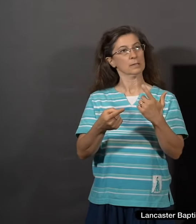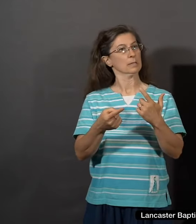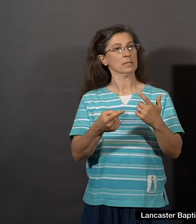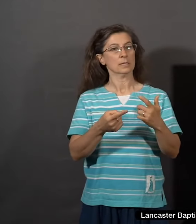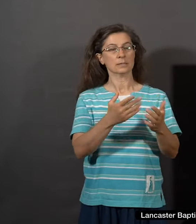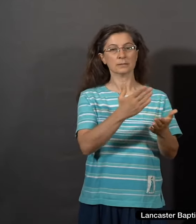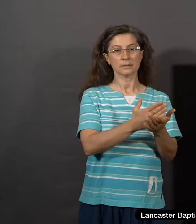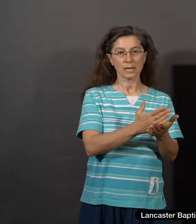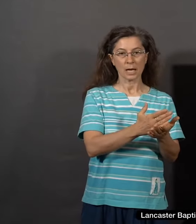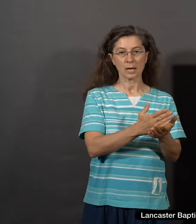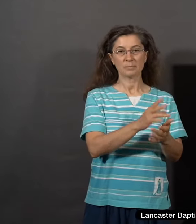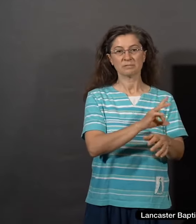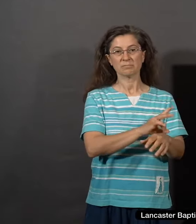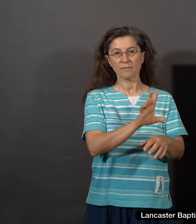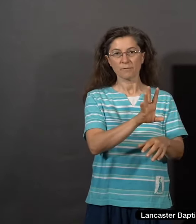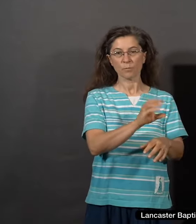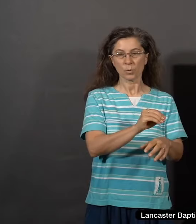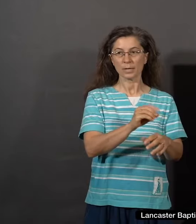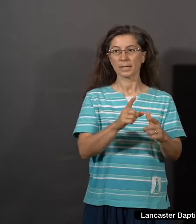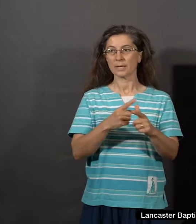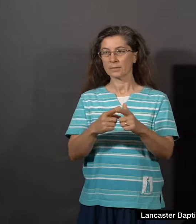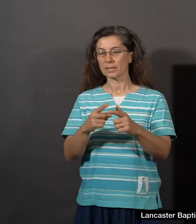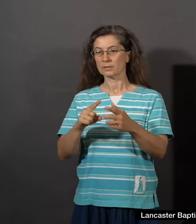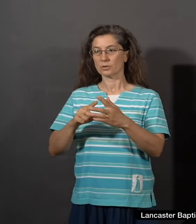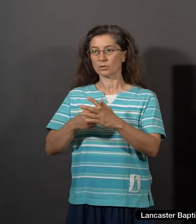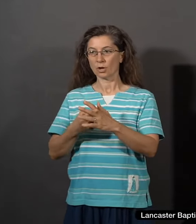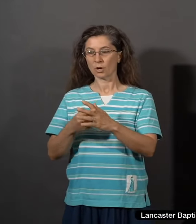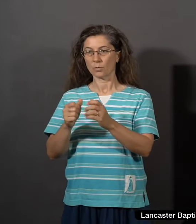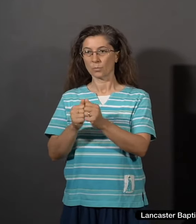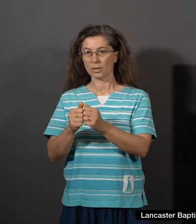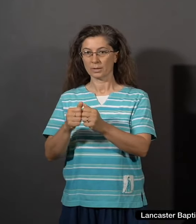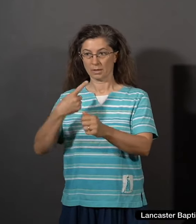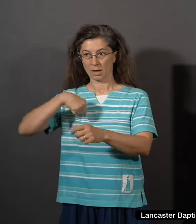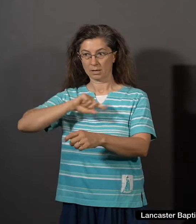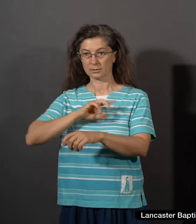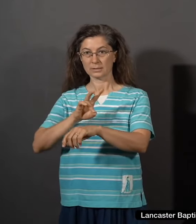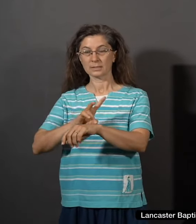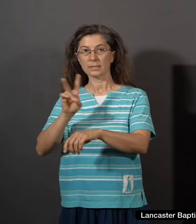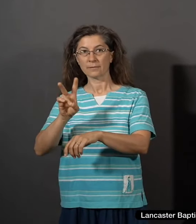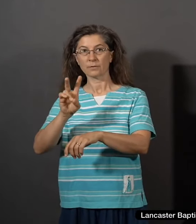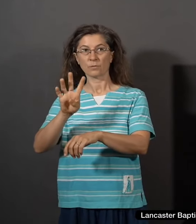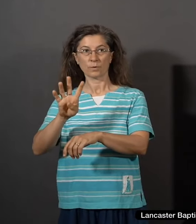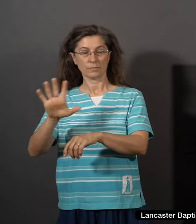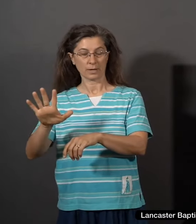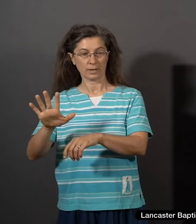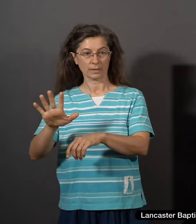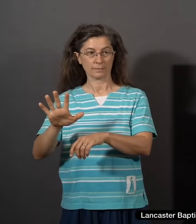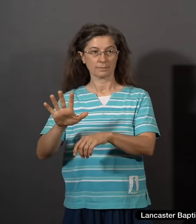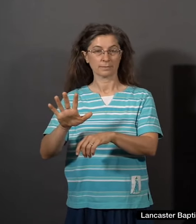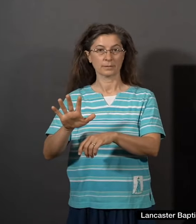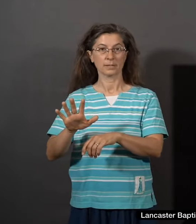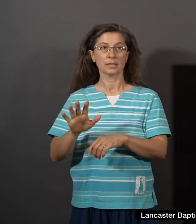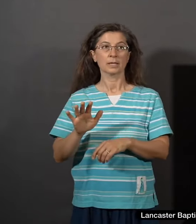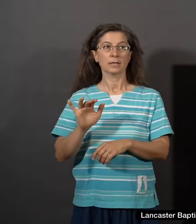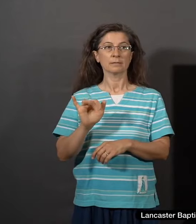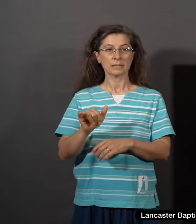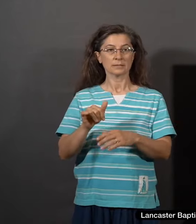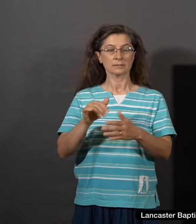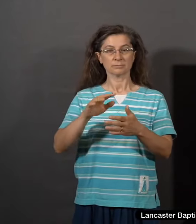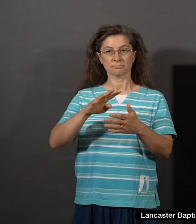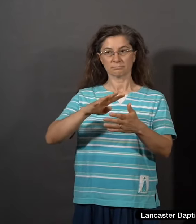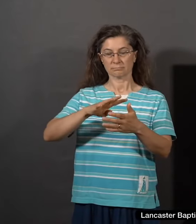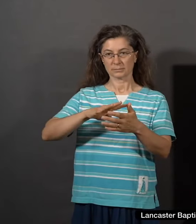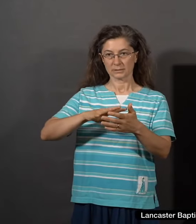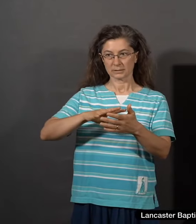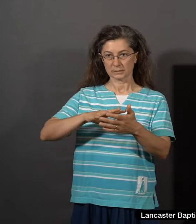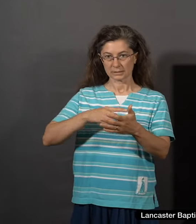off from that at about 7 40 and join with us at uh 7 45 so uh that's uh that's our our schedule for